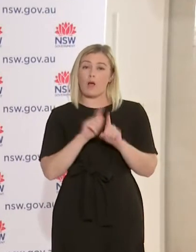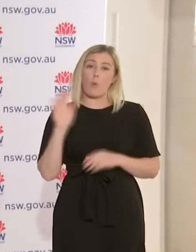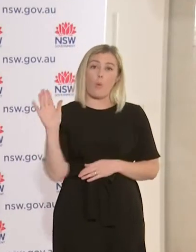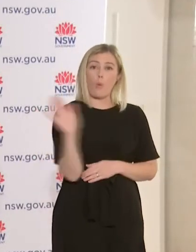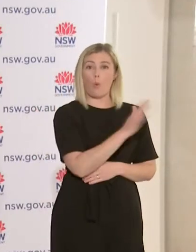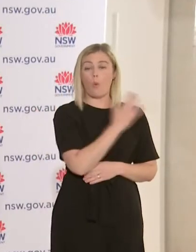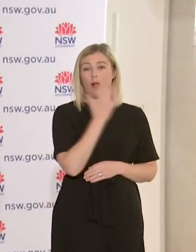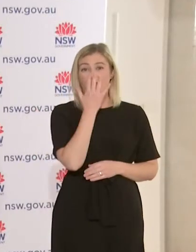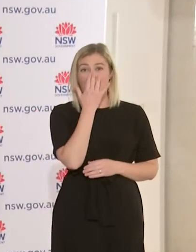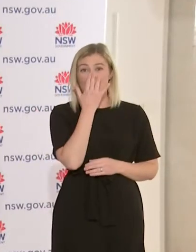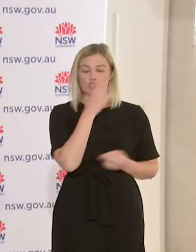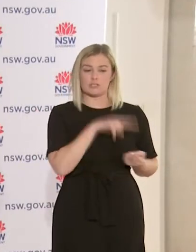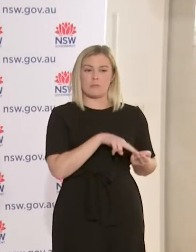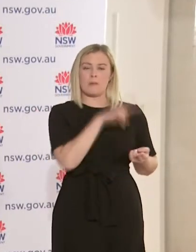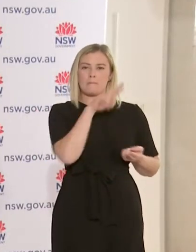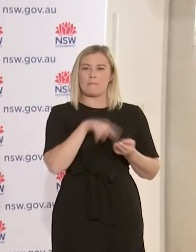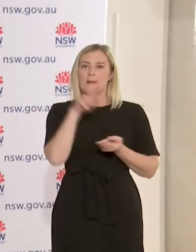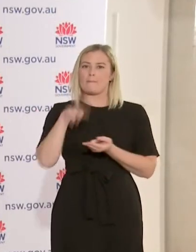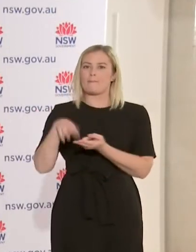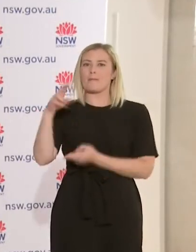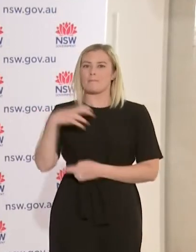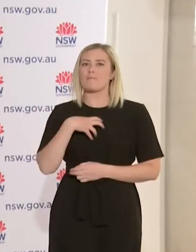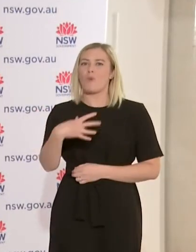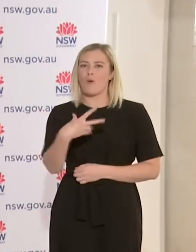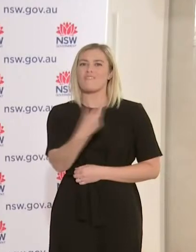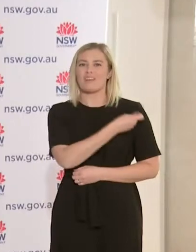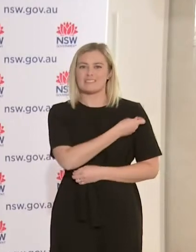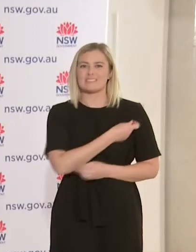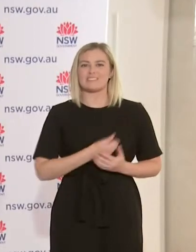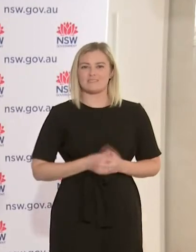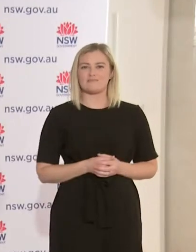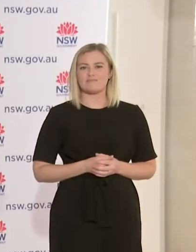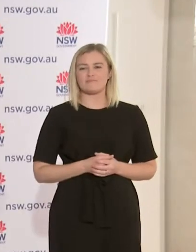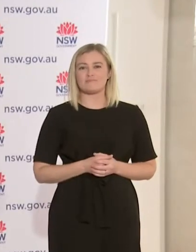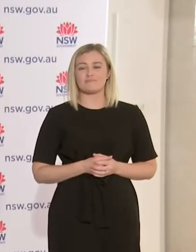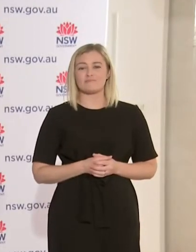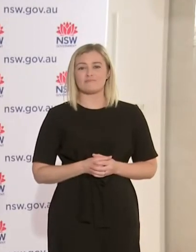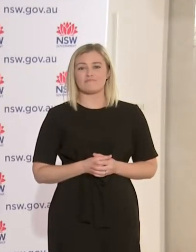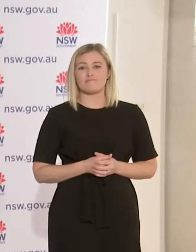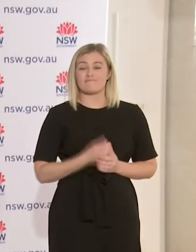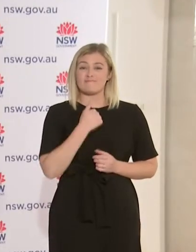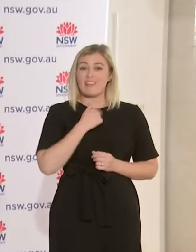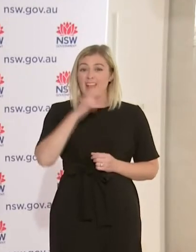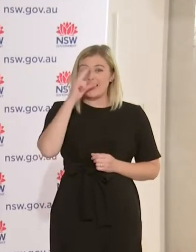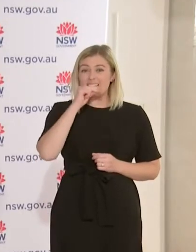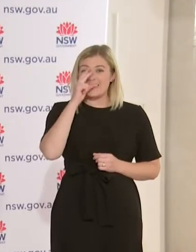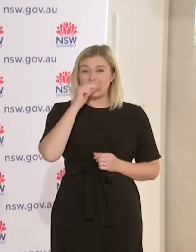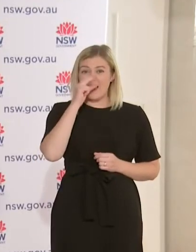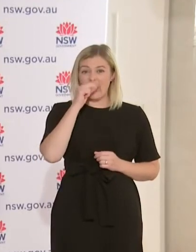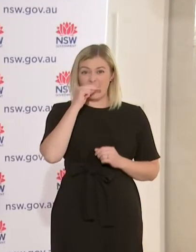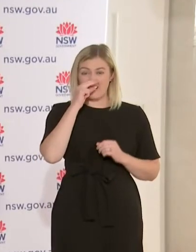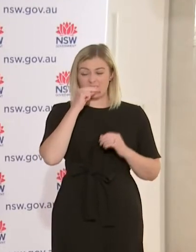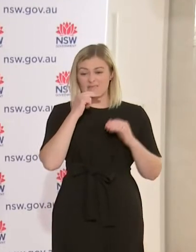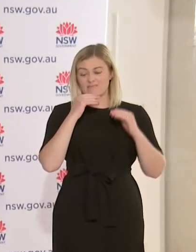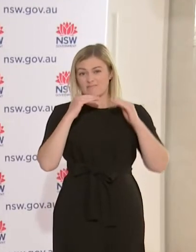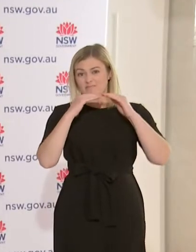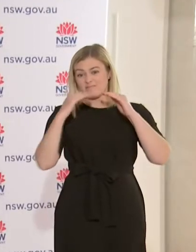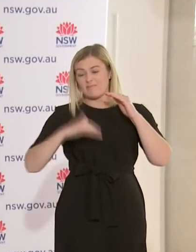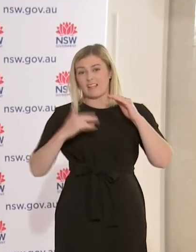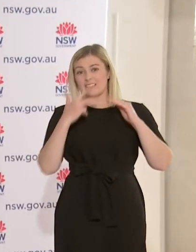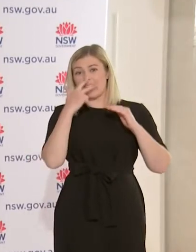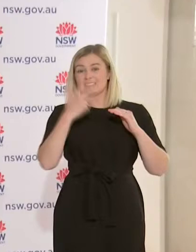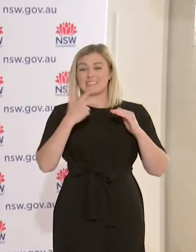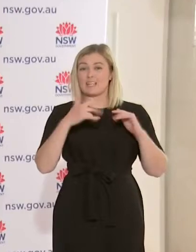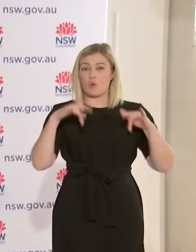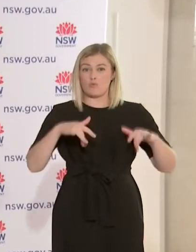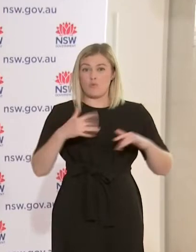actually increasing. And when you think of it, our younger age cohorts haven't had access to the vaccine for that long, relatively